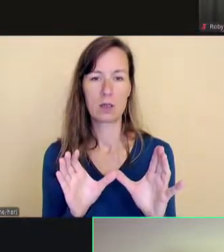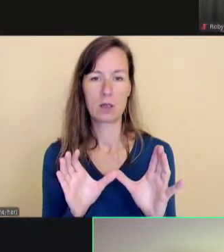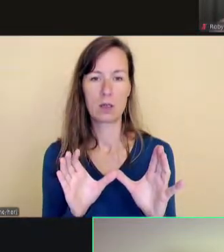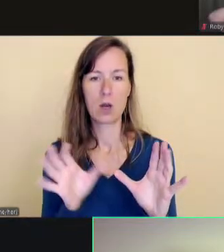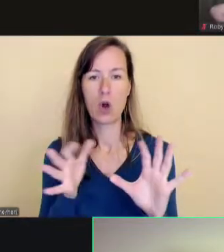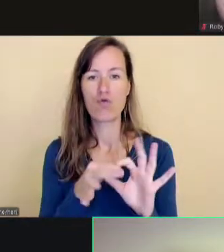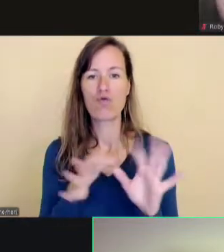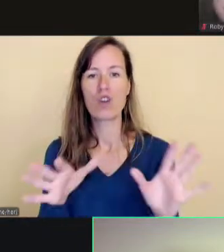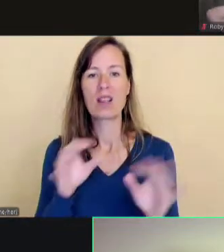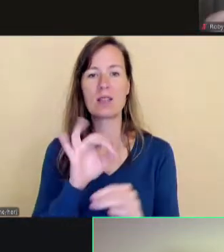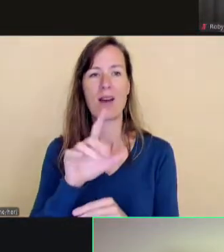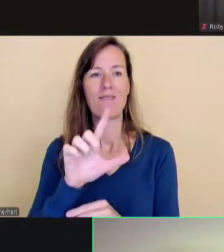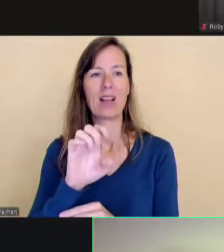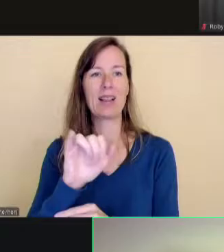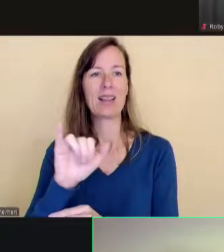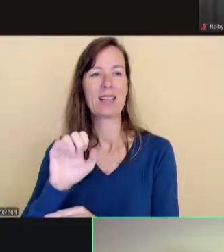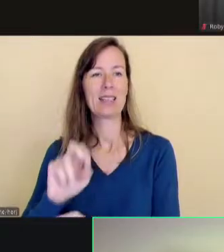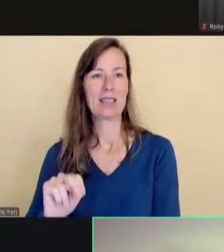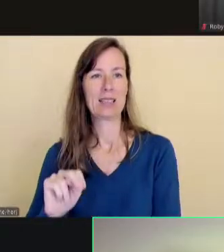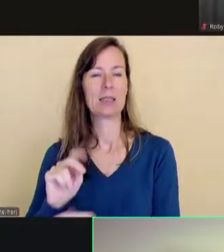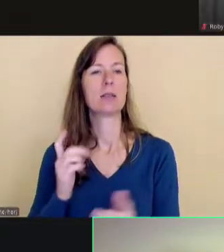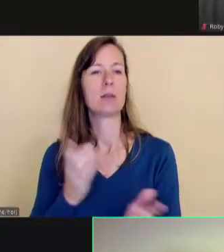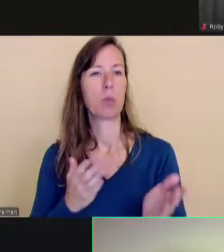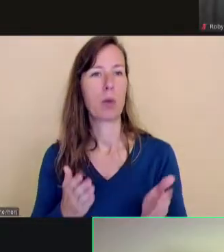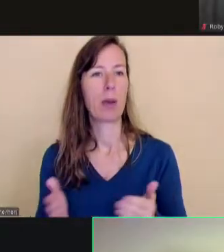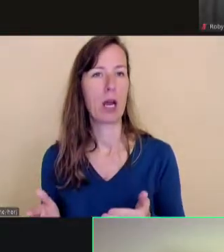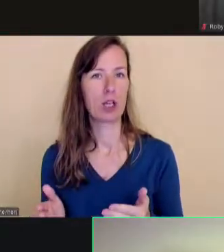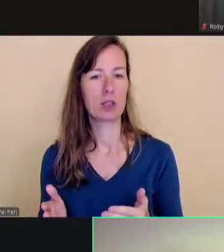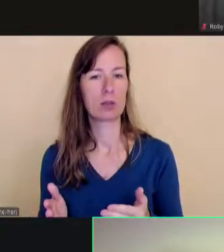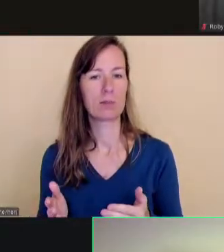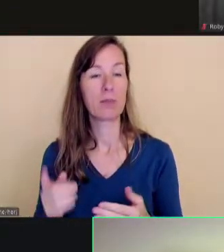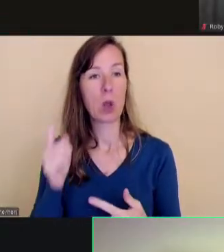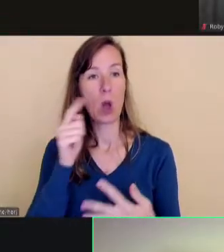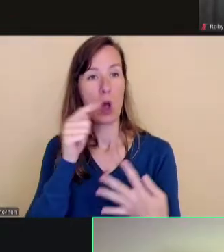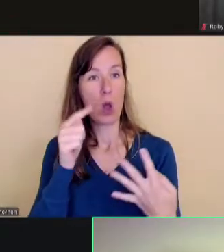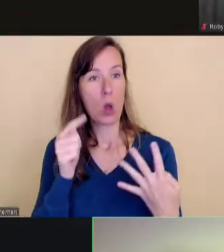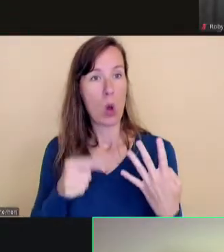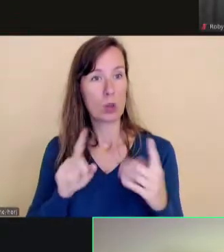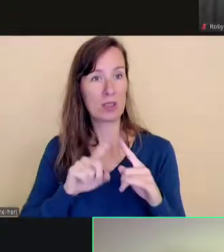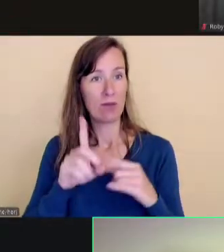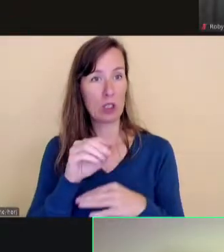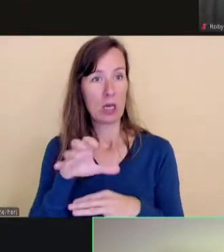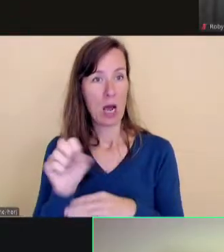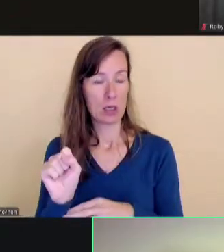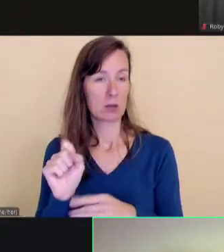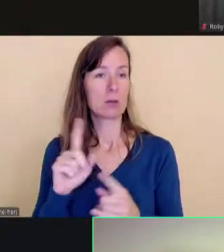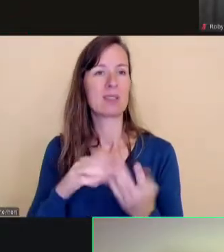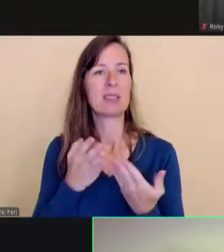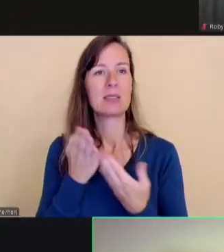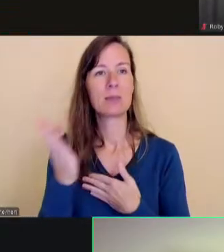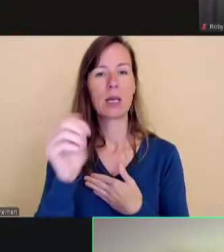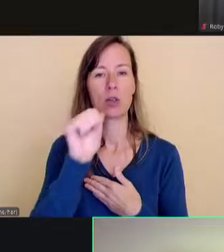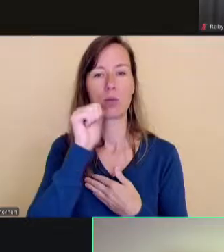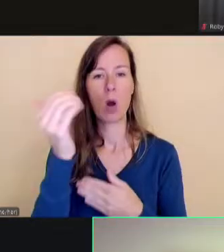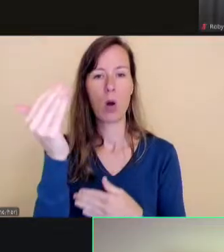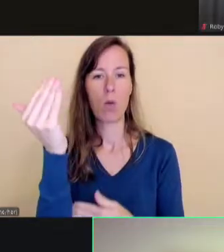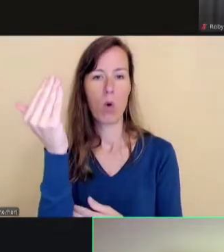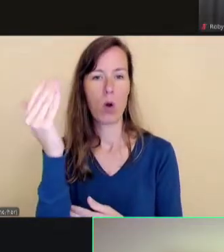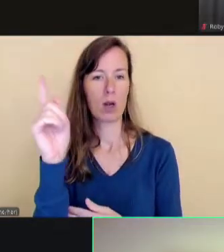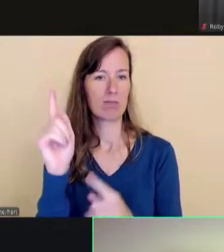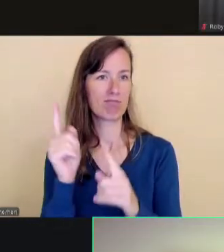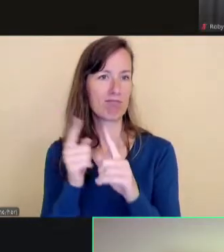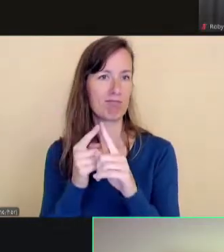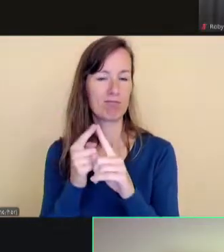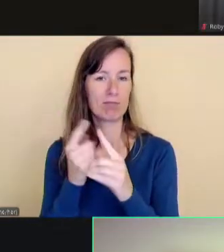release of lien prepared. All of those documents then get submitted tomorrow morning. It has to be in person